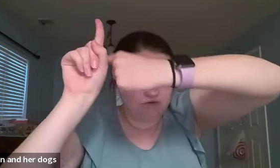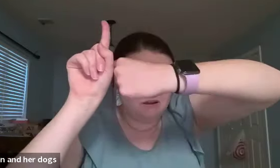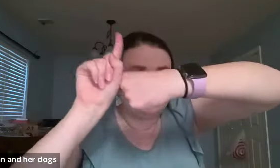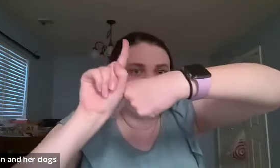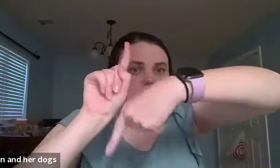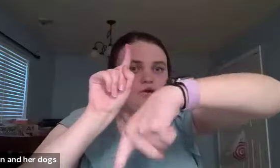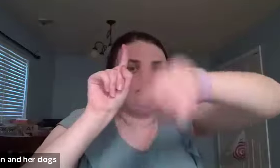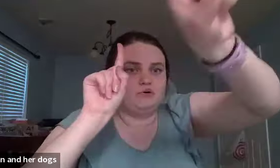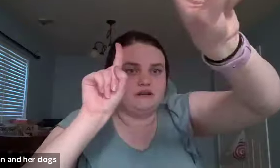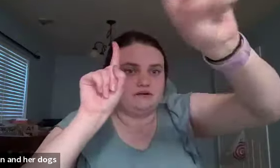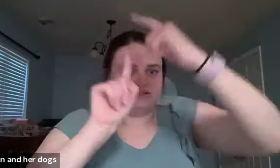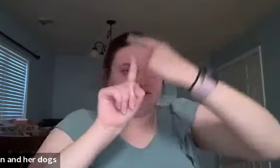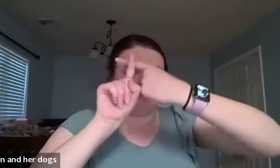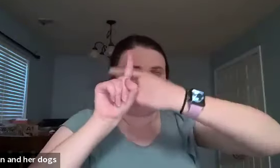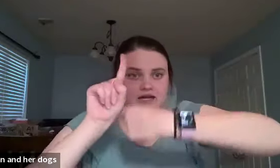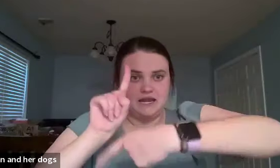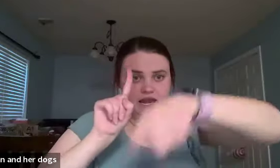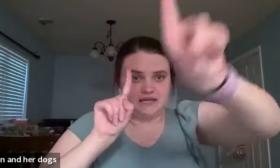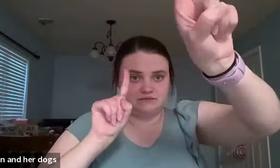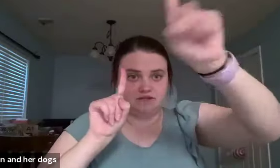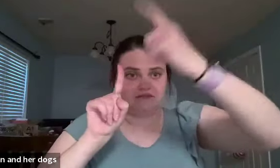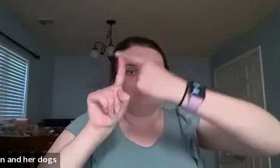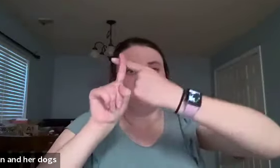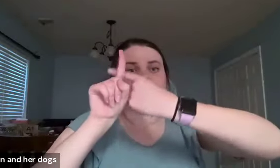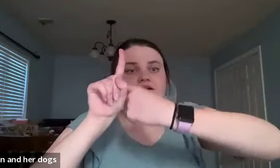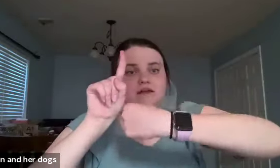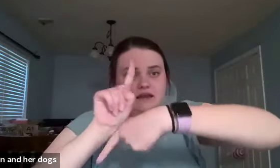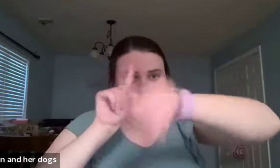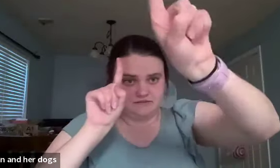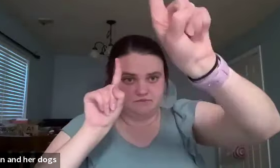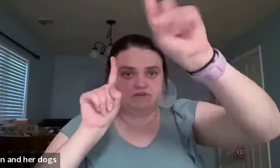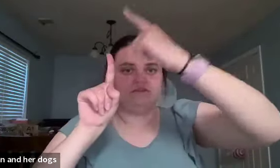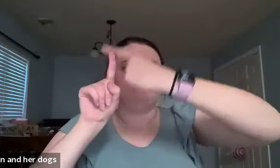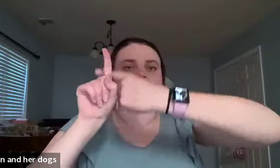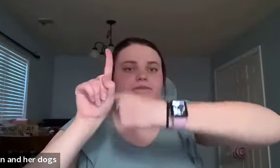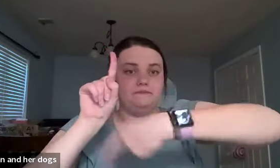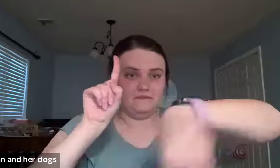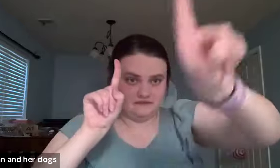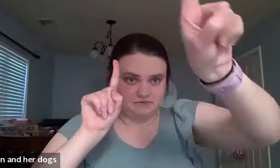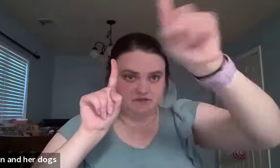down, loop and point out. Next month. Next month. Next month.